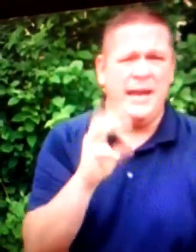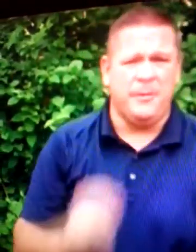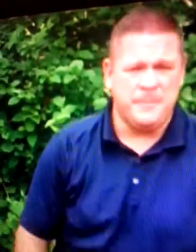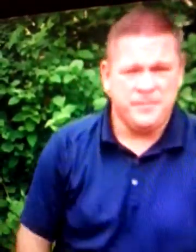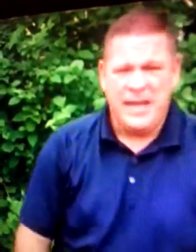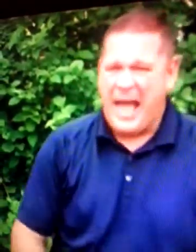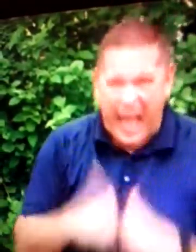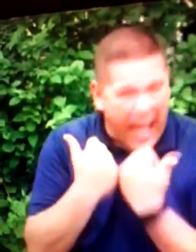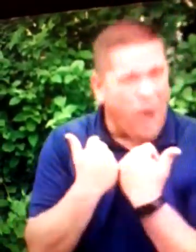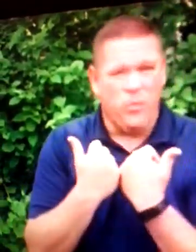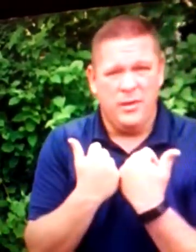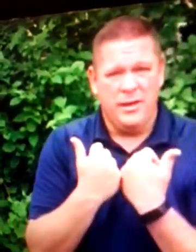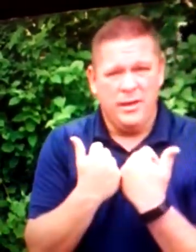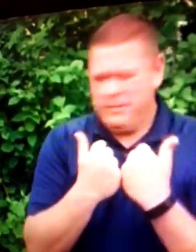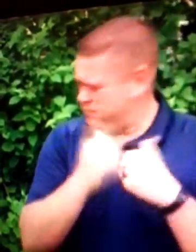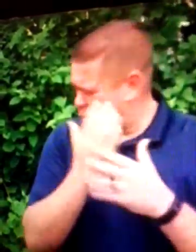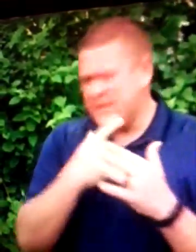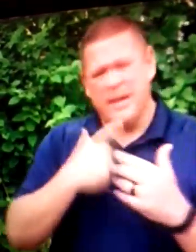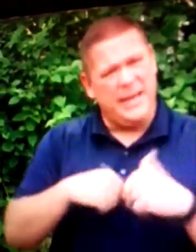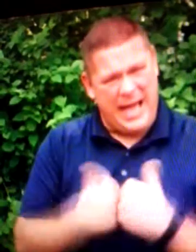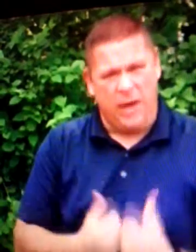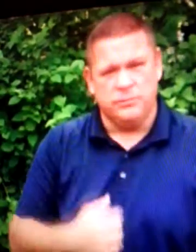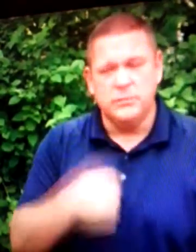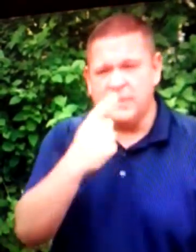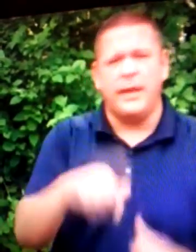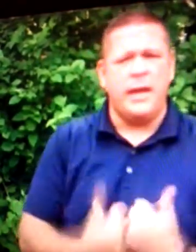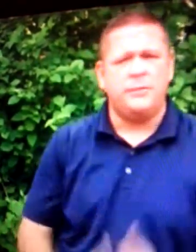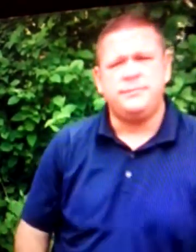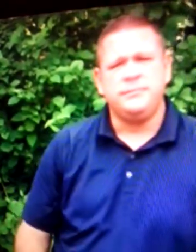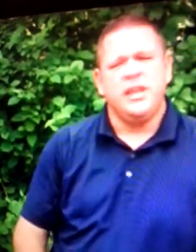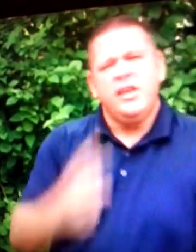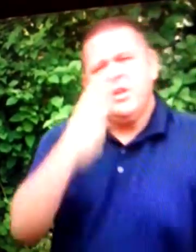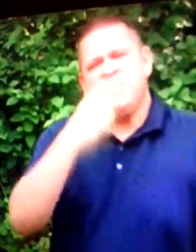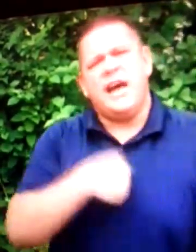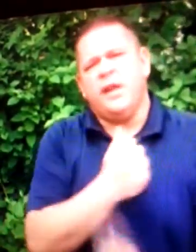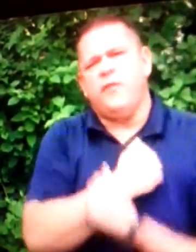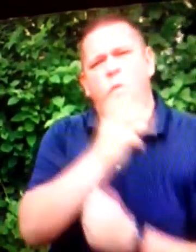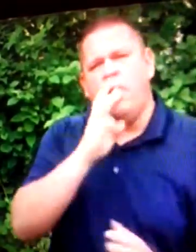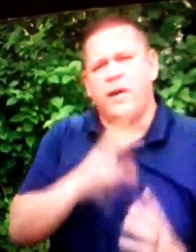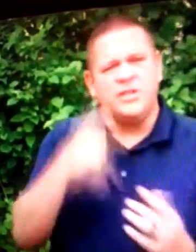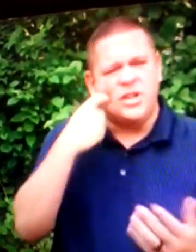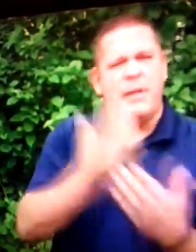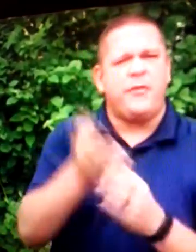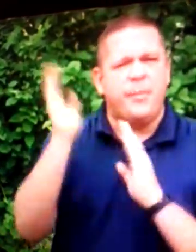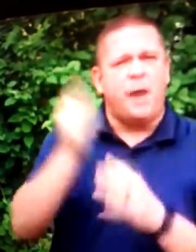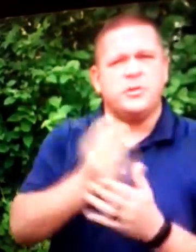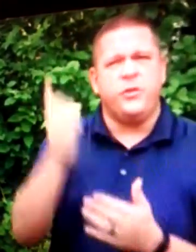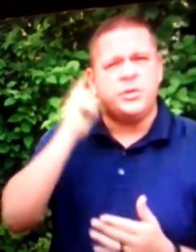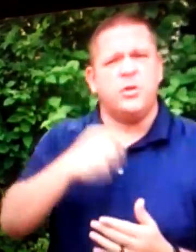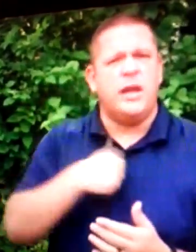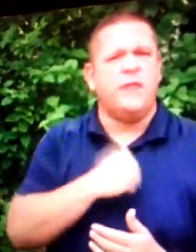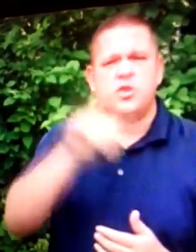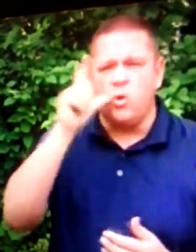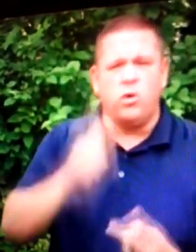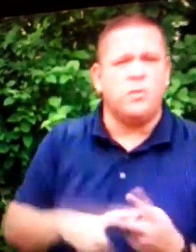upside down. How? Pray tell me how. I'll tell you how. You see, I love the water. I just got back from the Bahamas a few weeks ago, and I love to